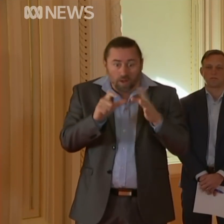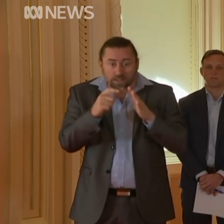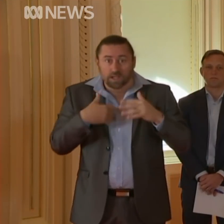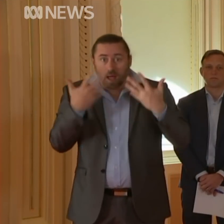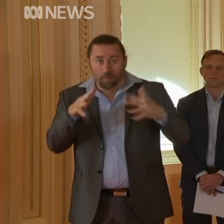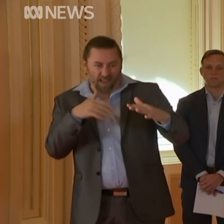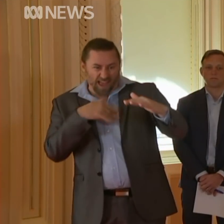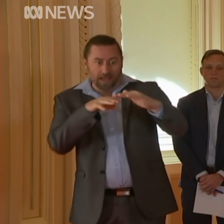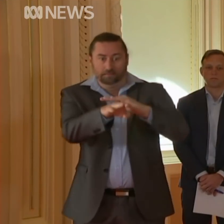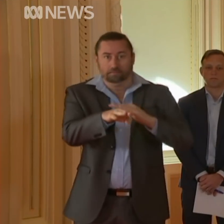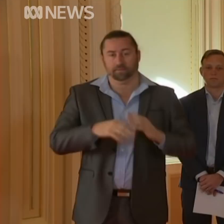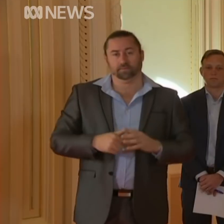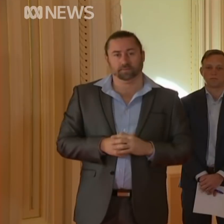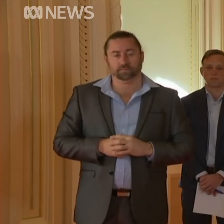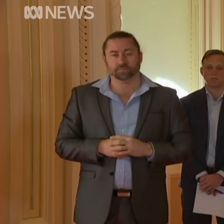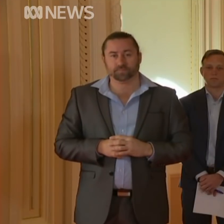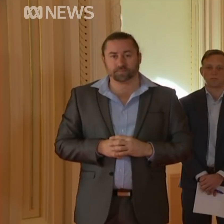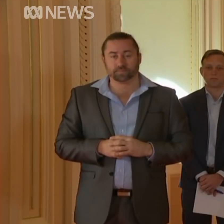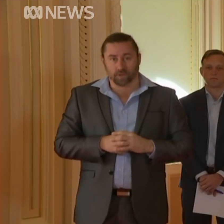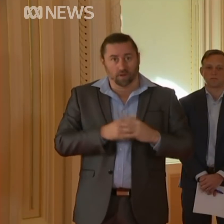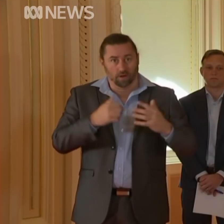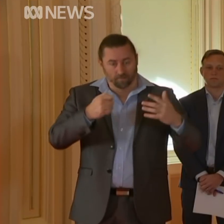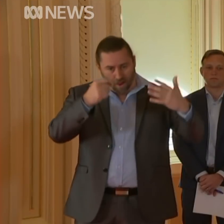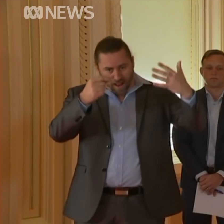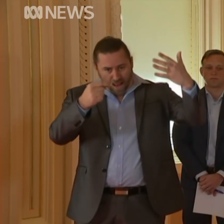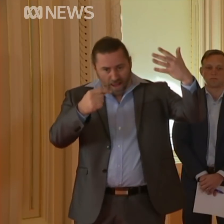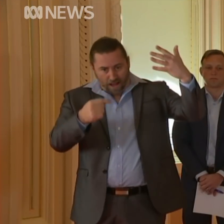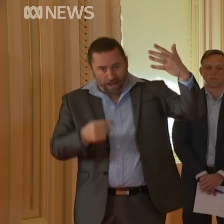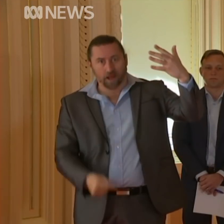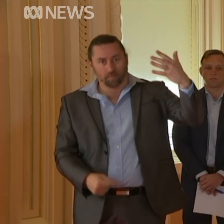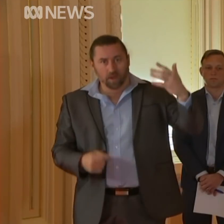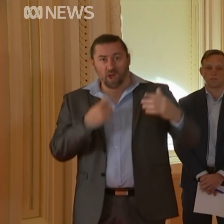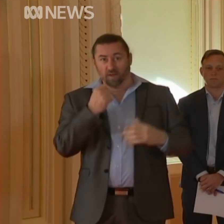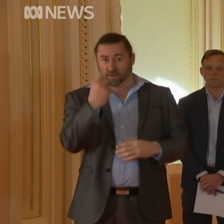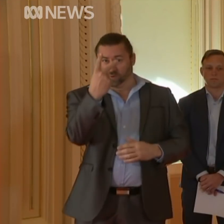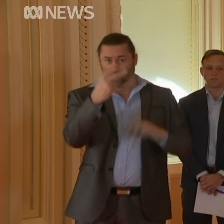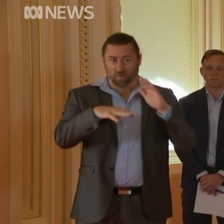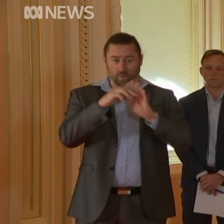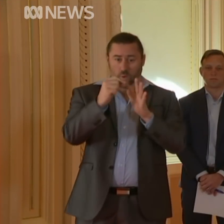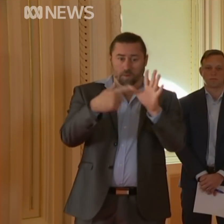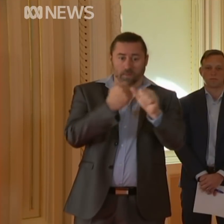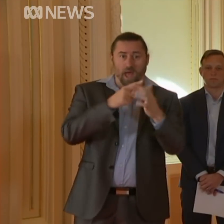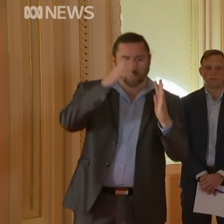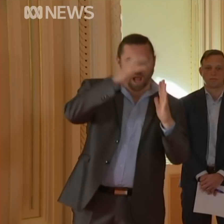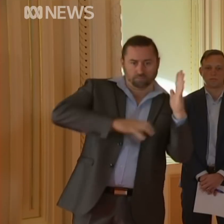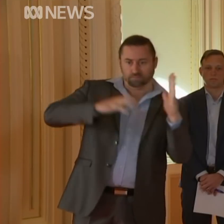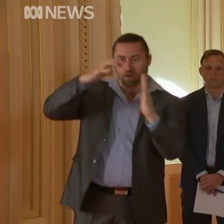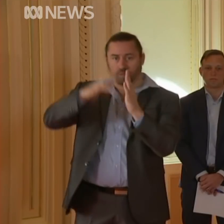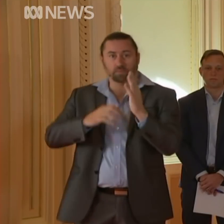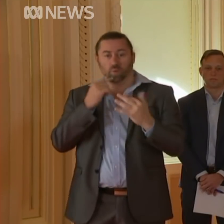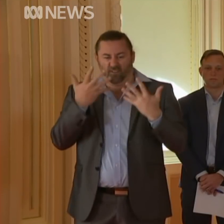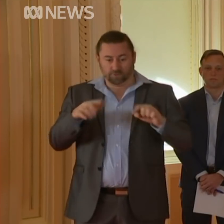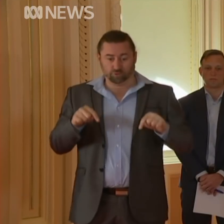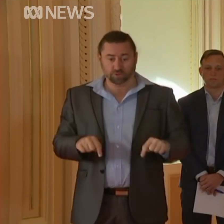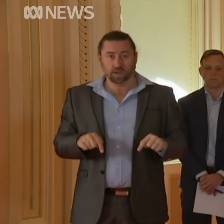these places. It's a very comprehensive list. We'll be releasing those 2 pages following this press conference, and